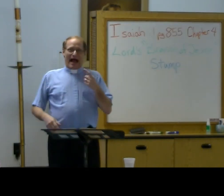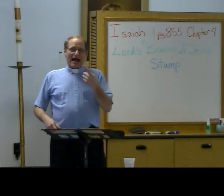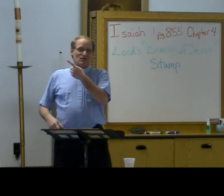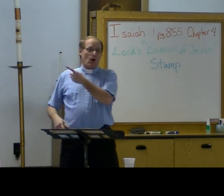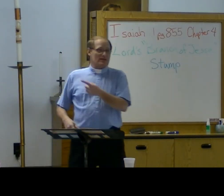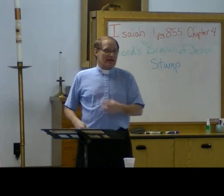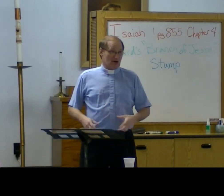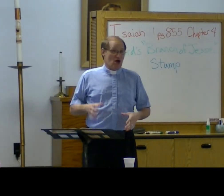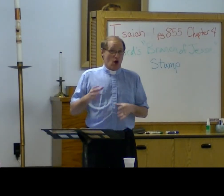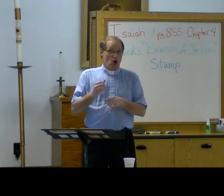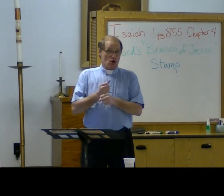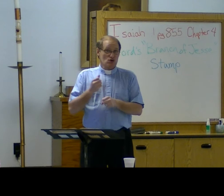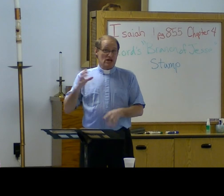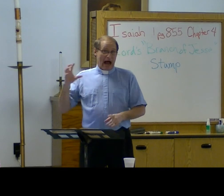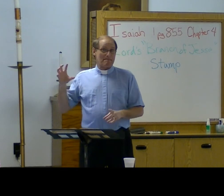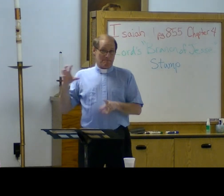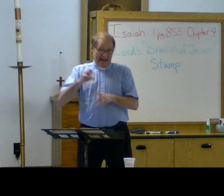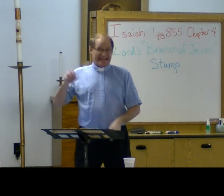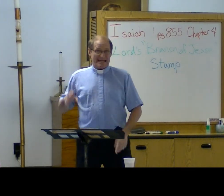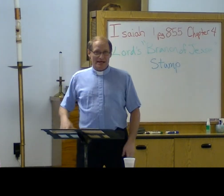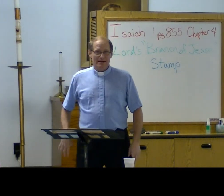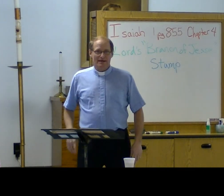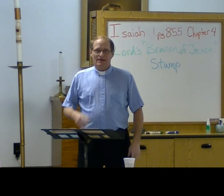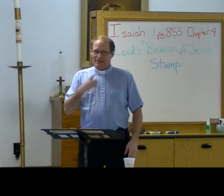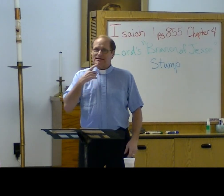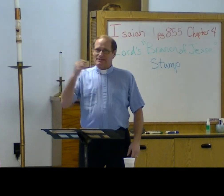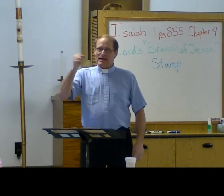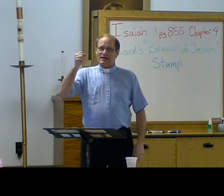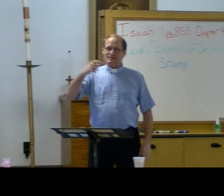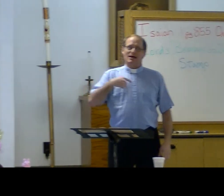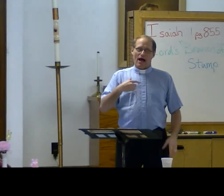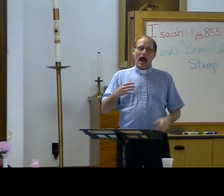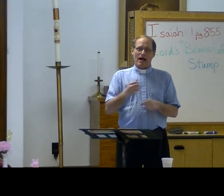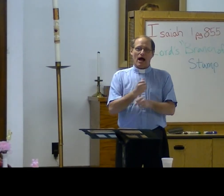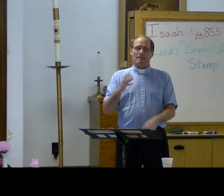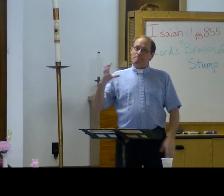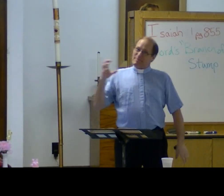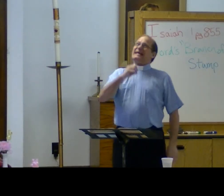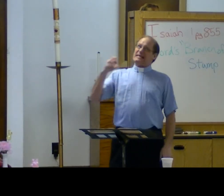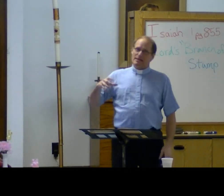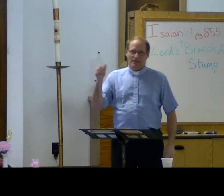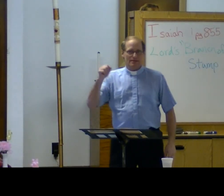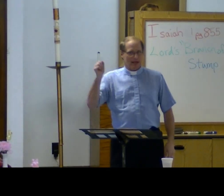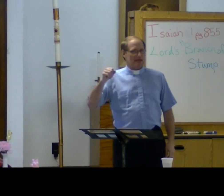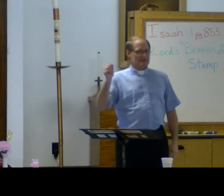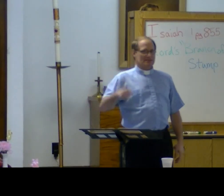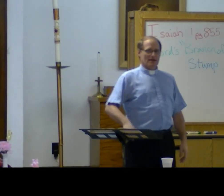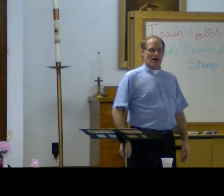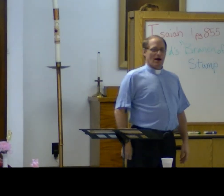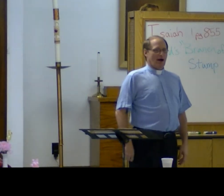I told him, "You got bit?" He said, "Yes, I got bit." Yes.